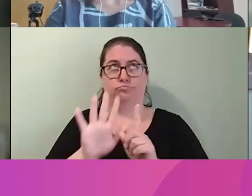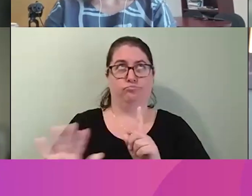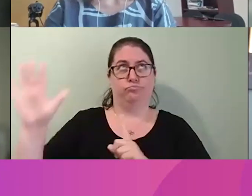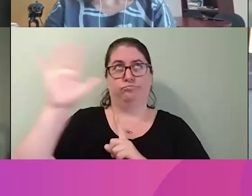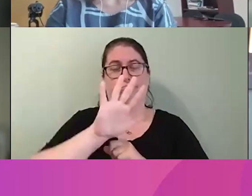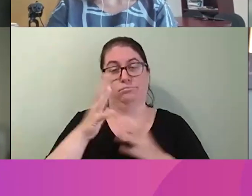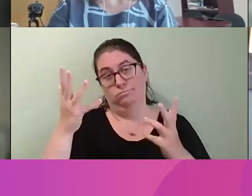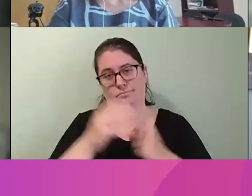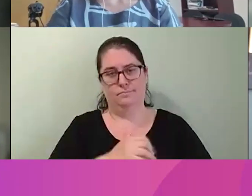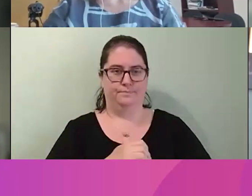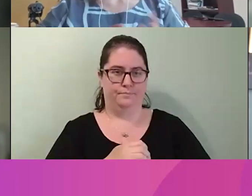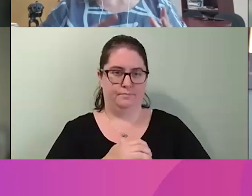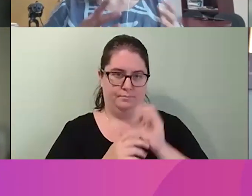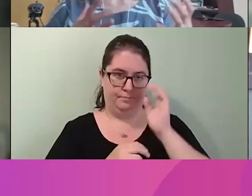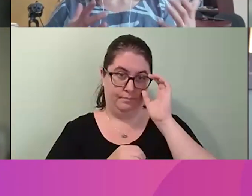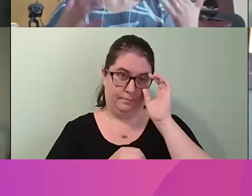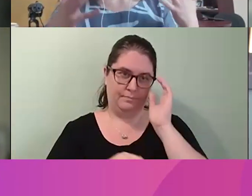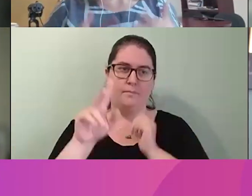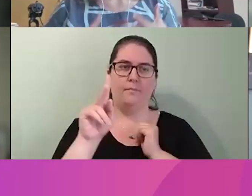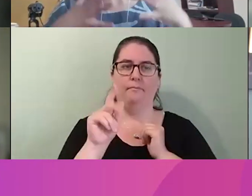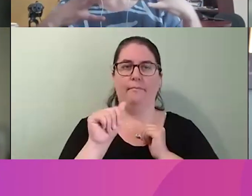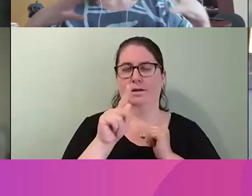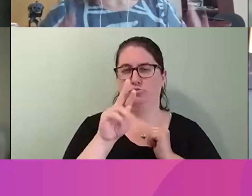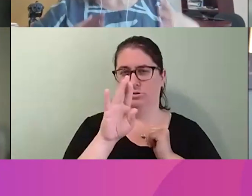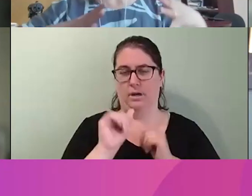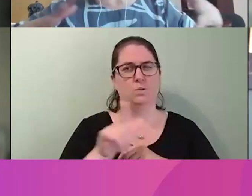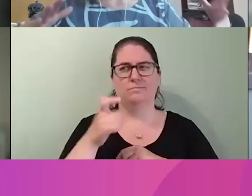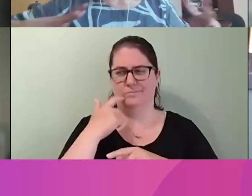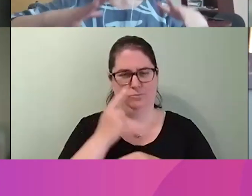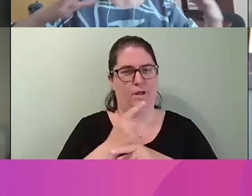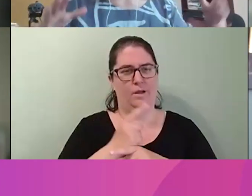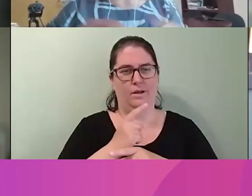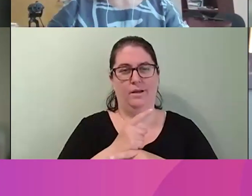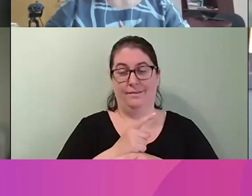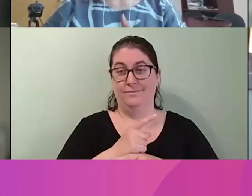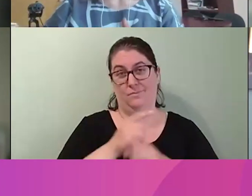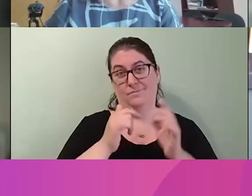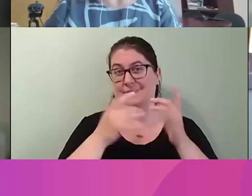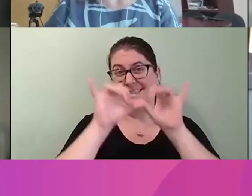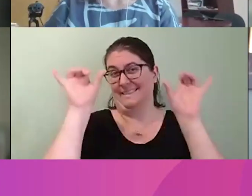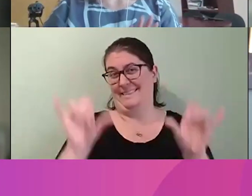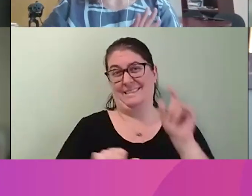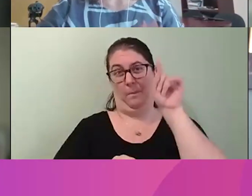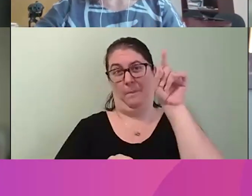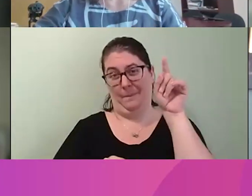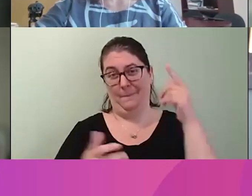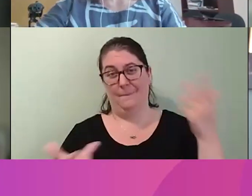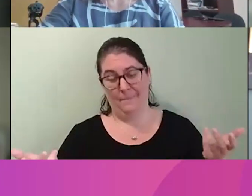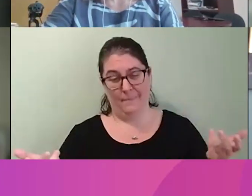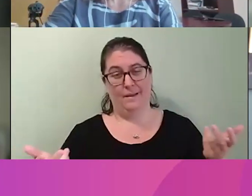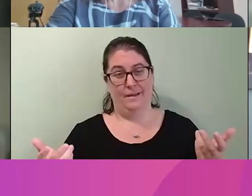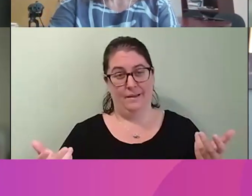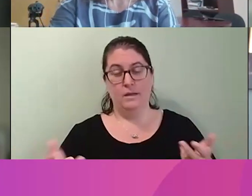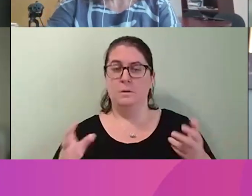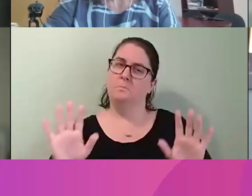Yeah, and so you were talking about sort of some of those just straight structural aspects, and I do want to just